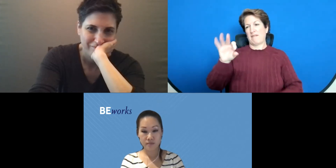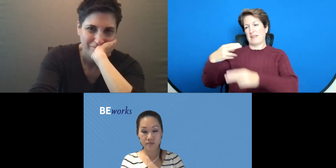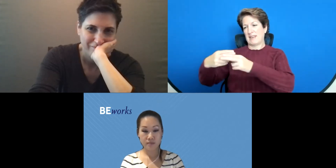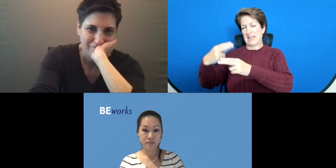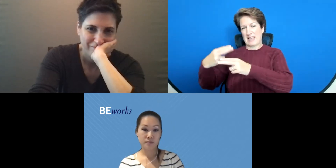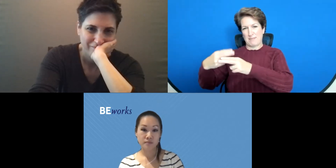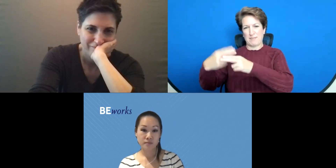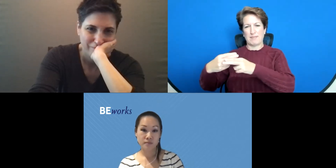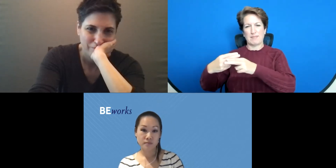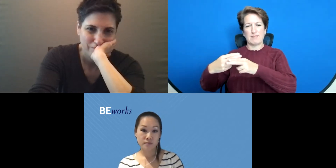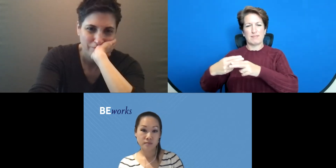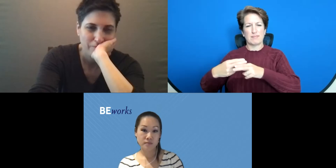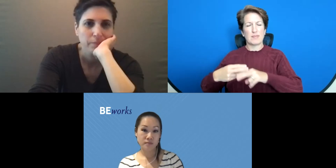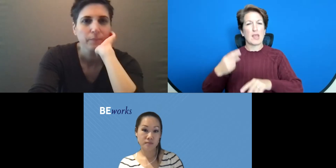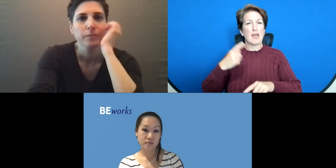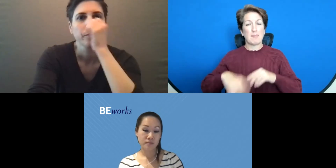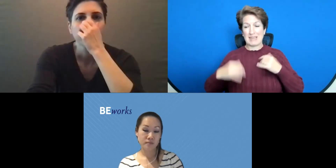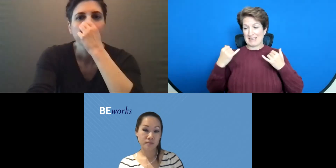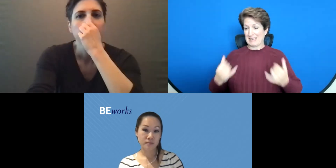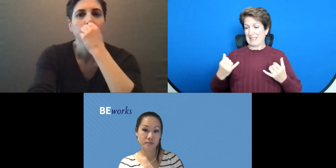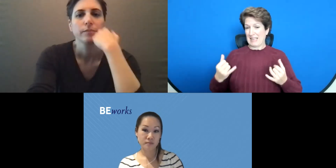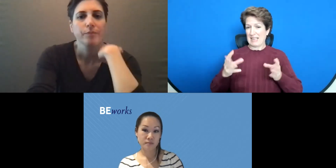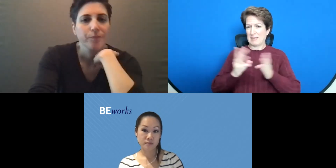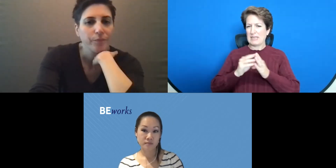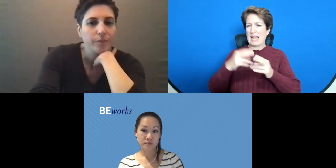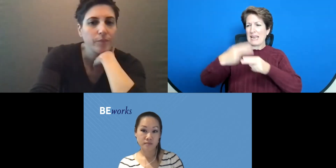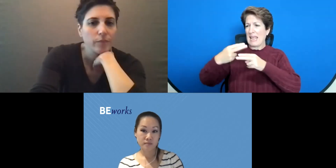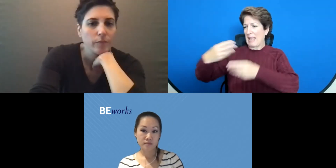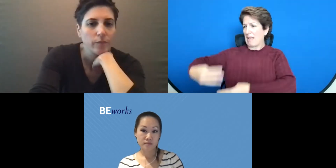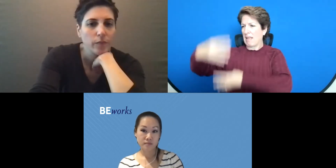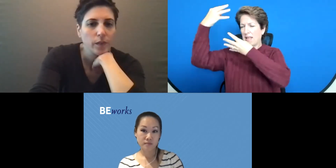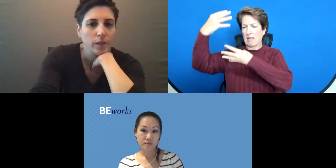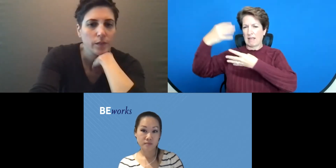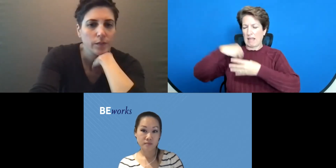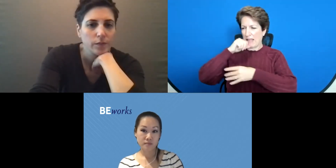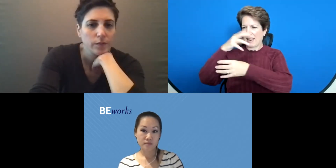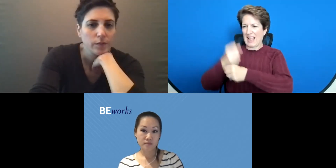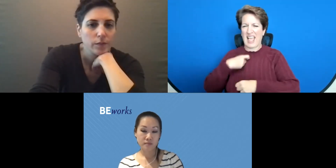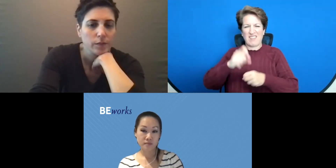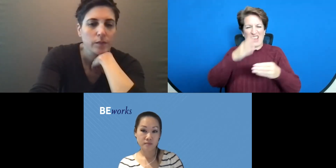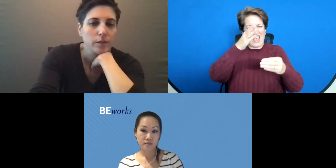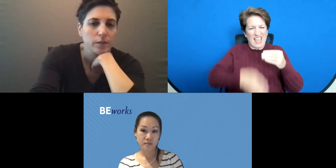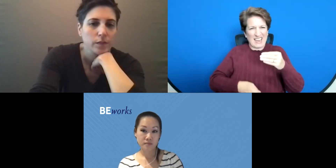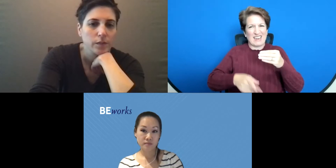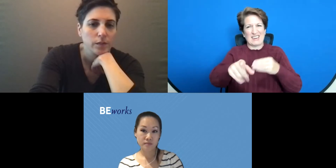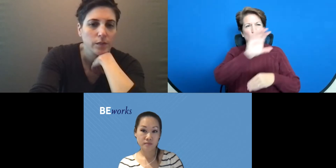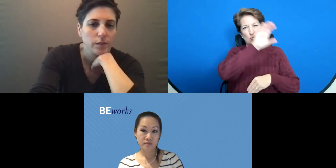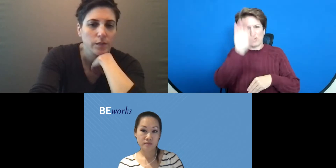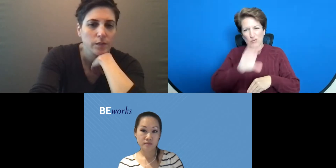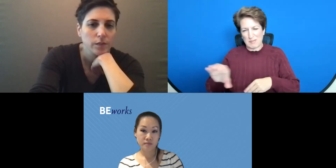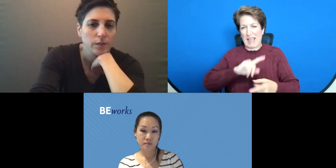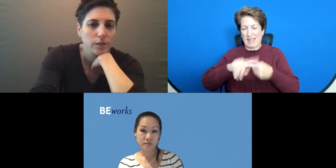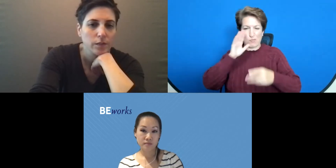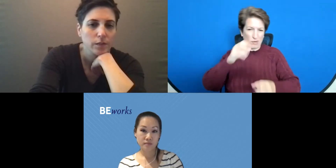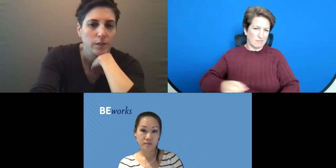for who participated in today's session is not ready yet. Until I end the Zoom meeting, it won't let me access all of your names.